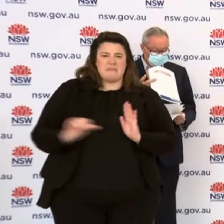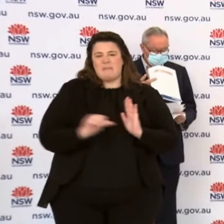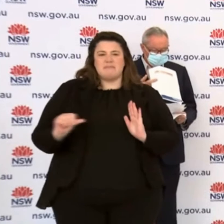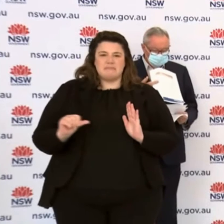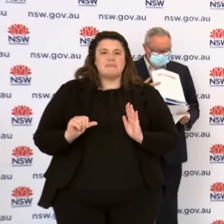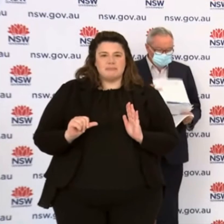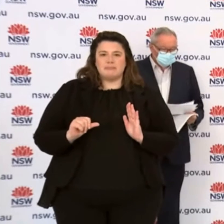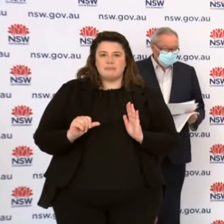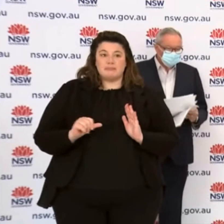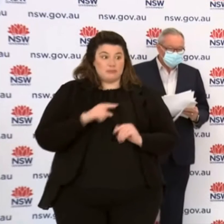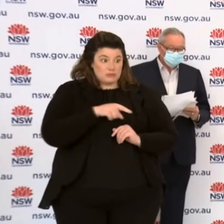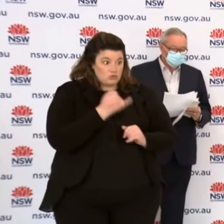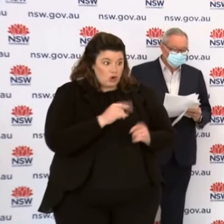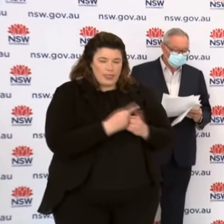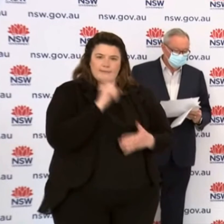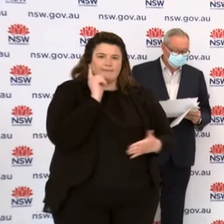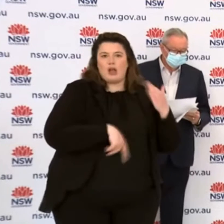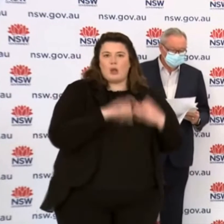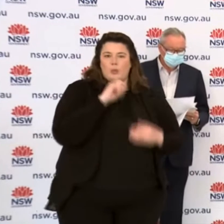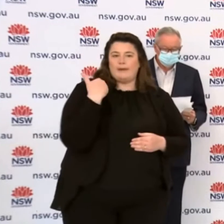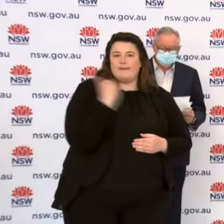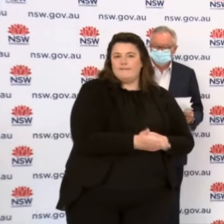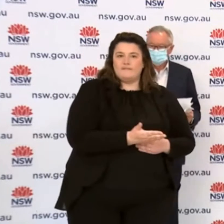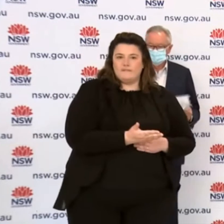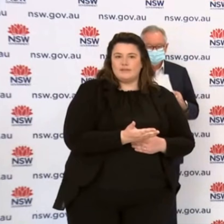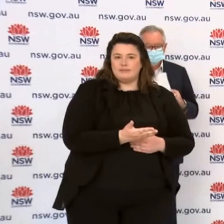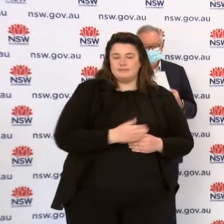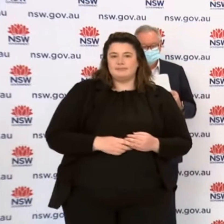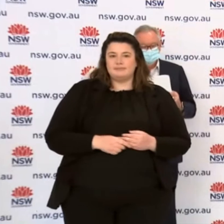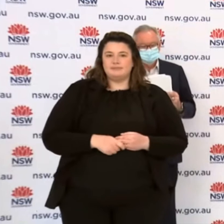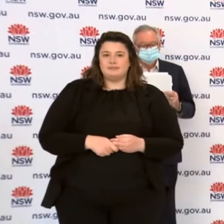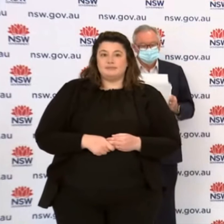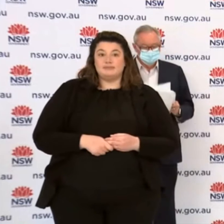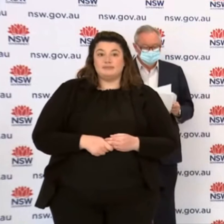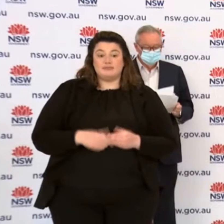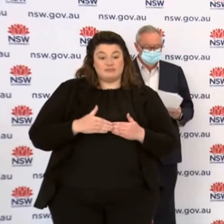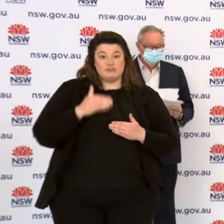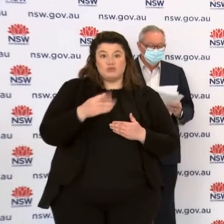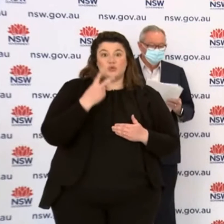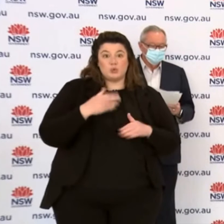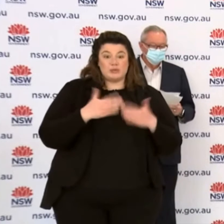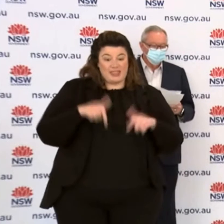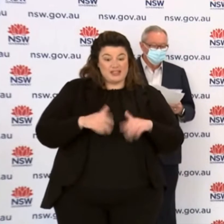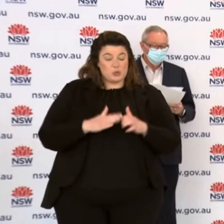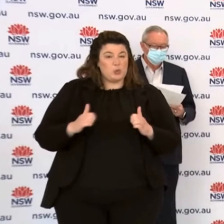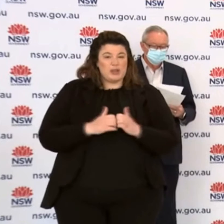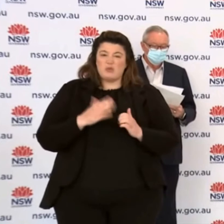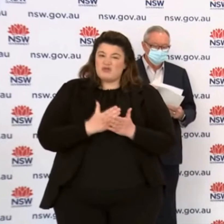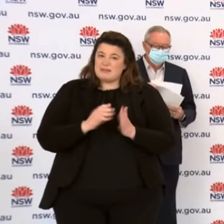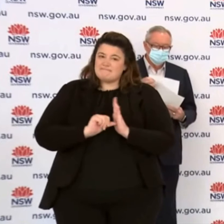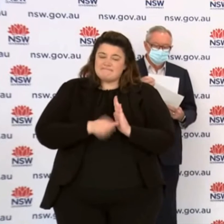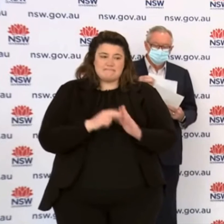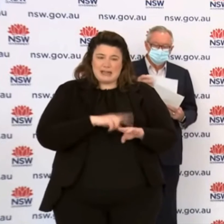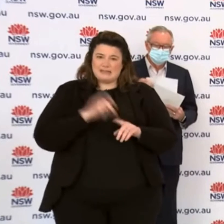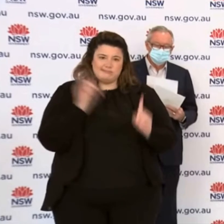to people that contravene the public health orders, particularly over this next 48 hours. The Minister today has announced